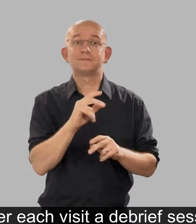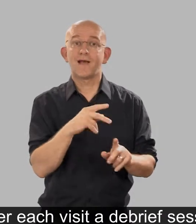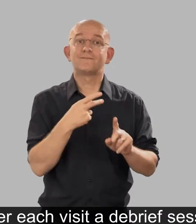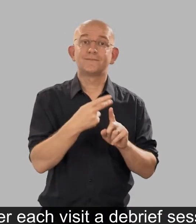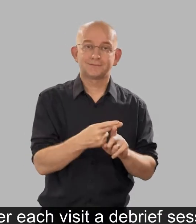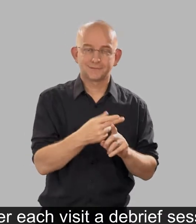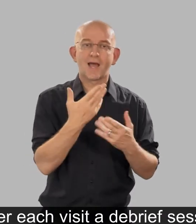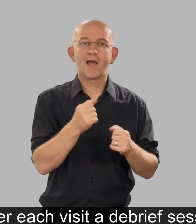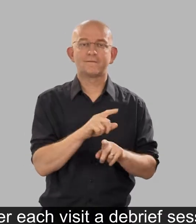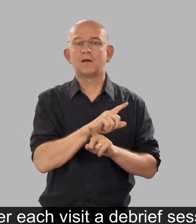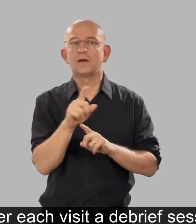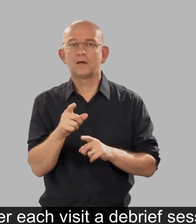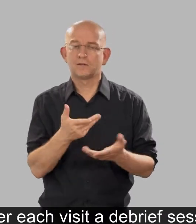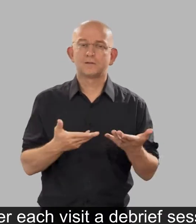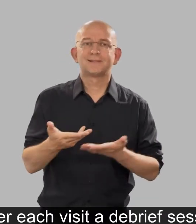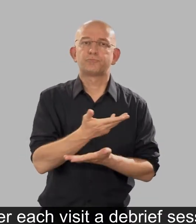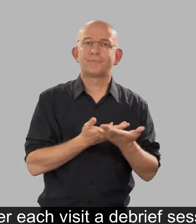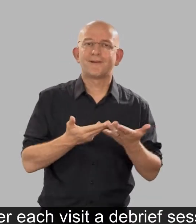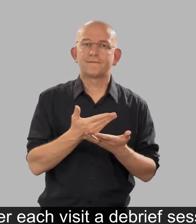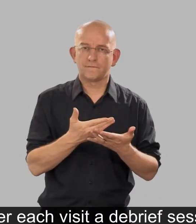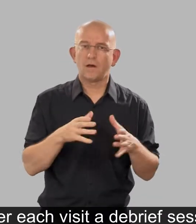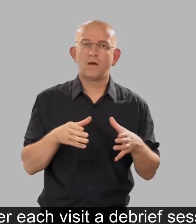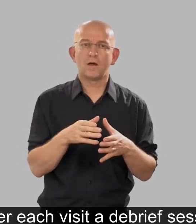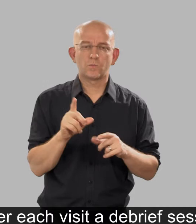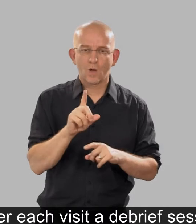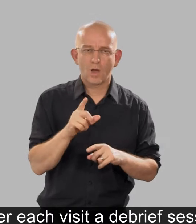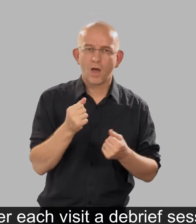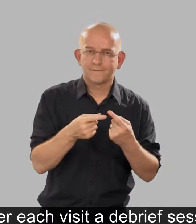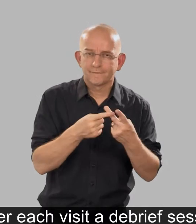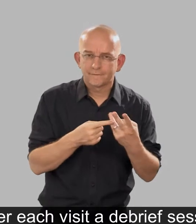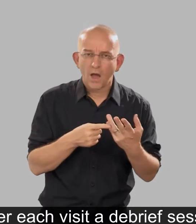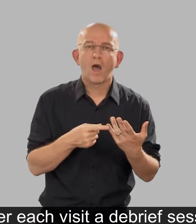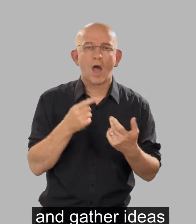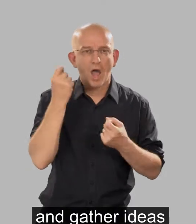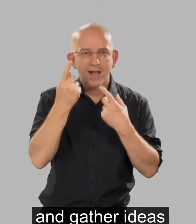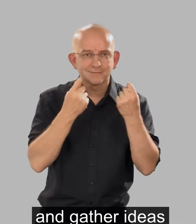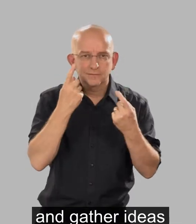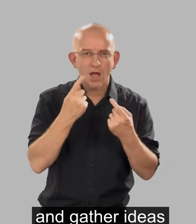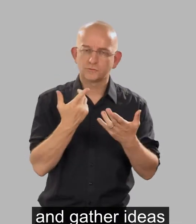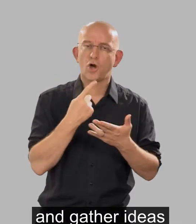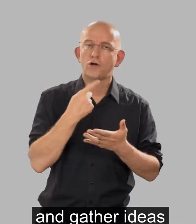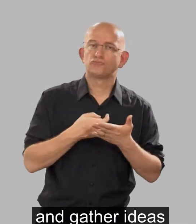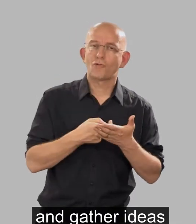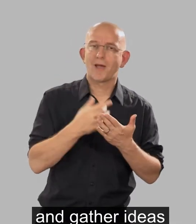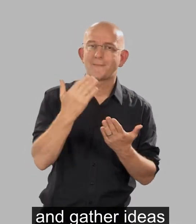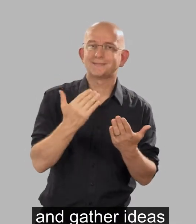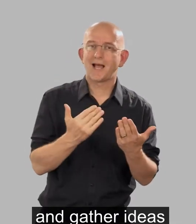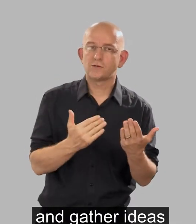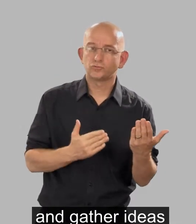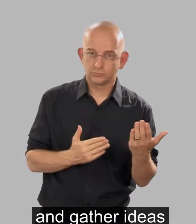After each visit, a debrief session was held to share findings and gather ideas and